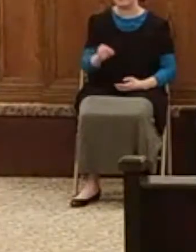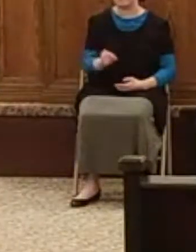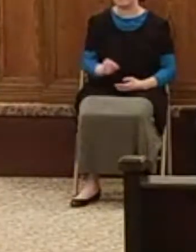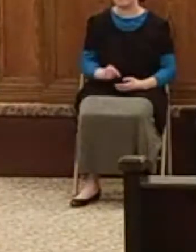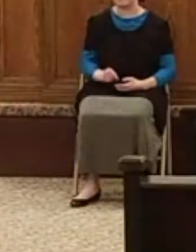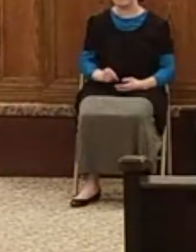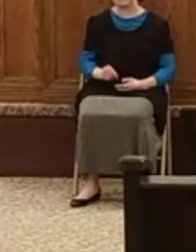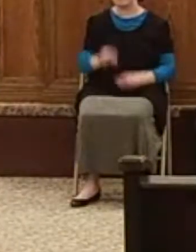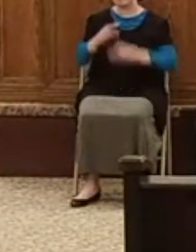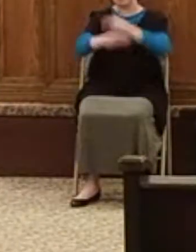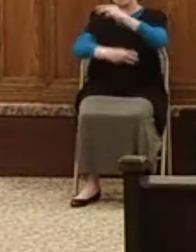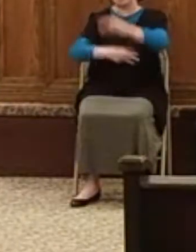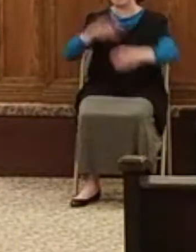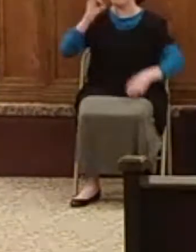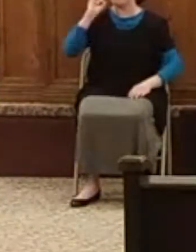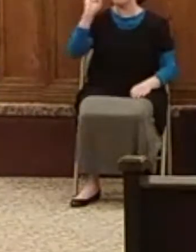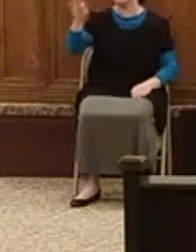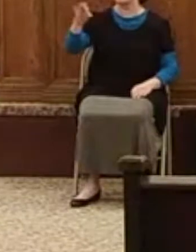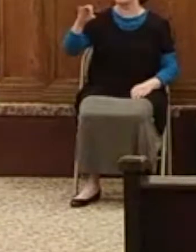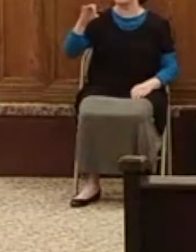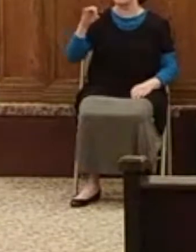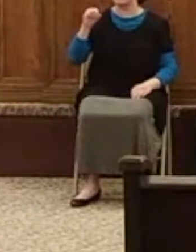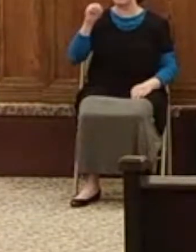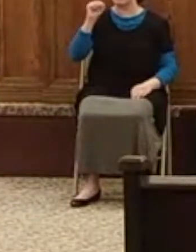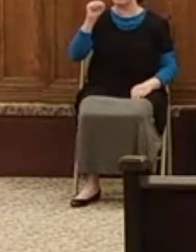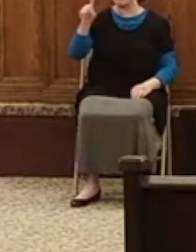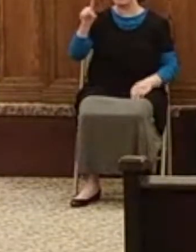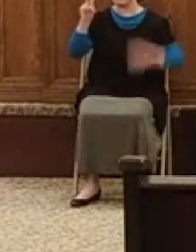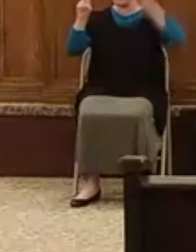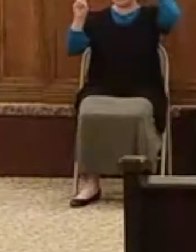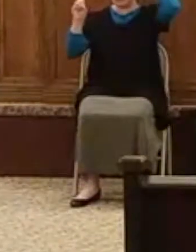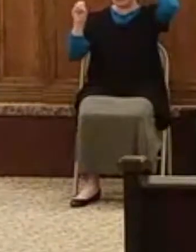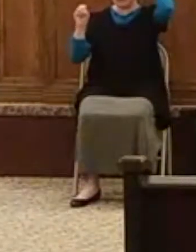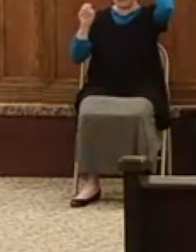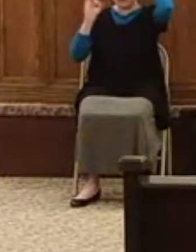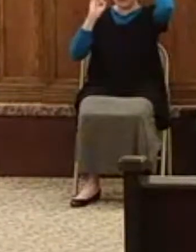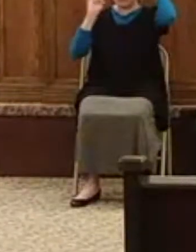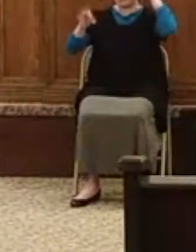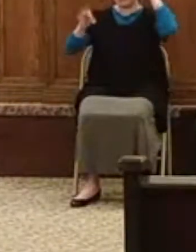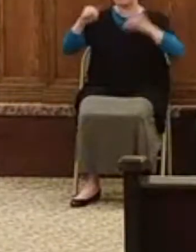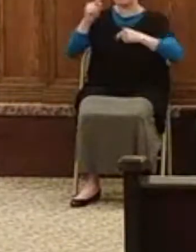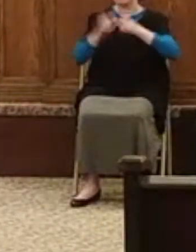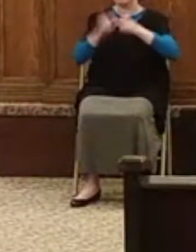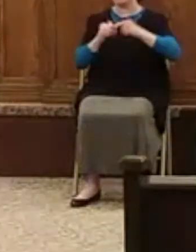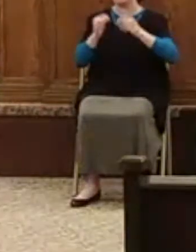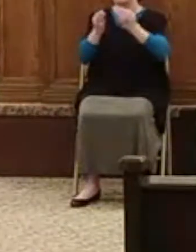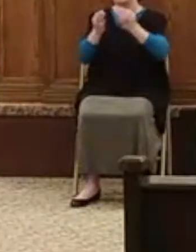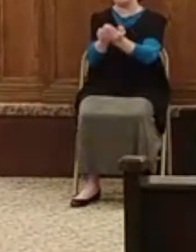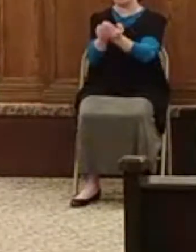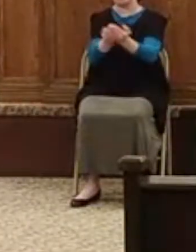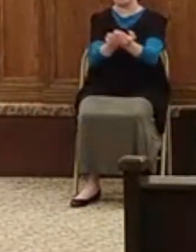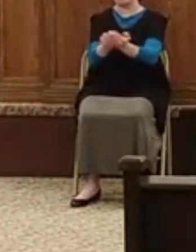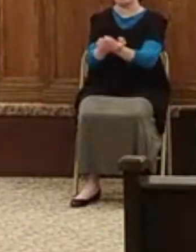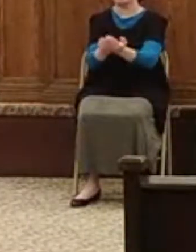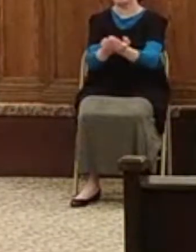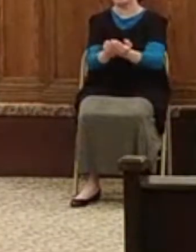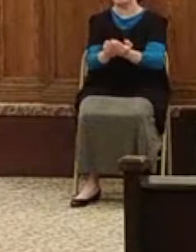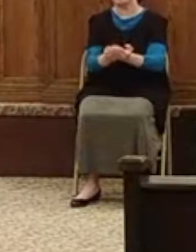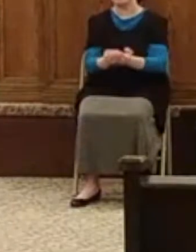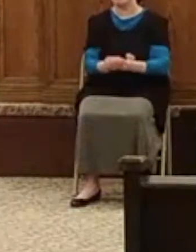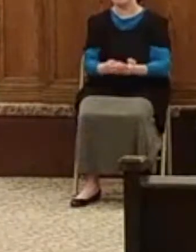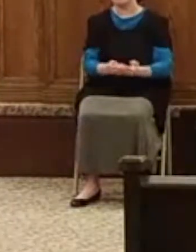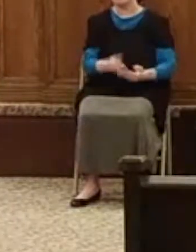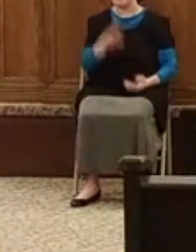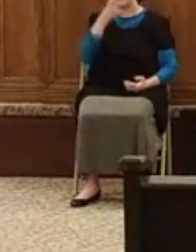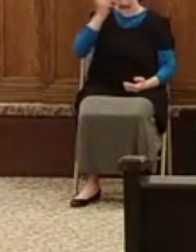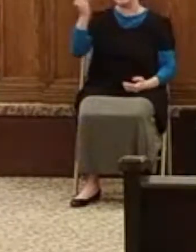it. This kind of world that I'm preaching about for 120 years. He preached as he built an ark. They scoffed